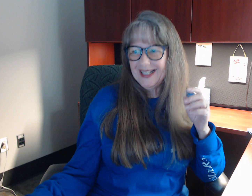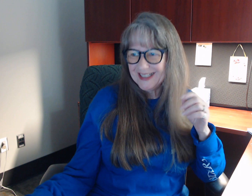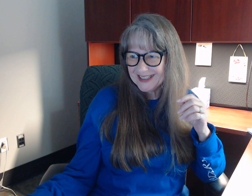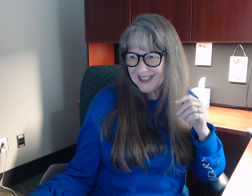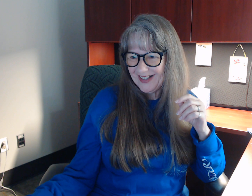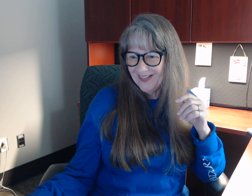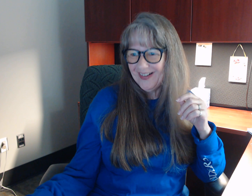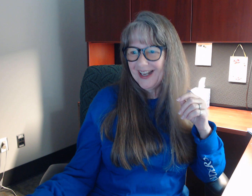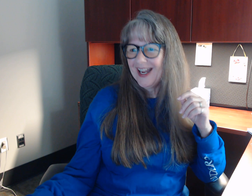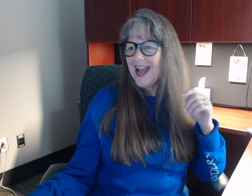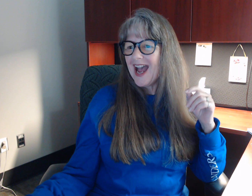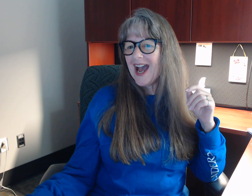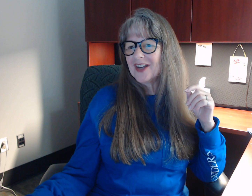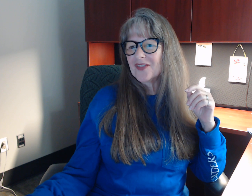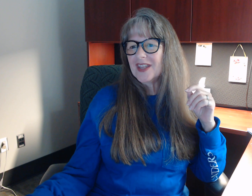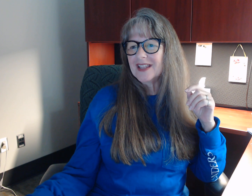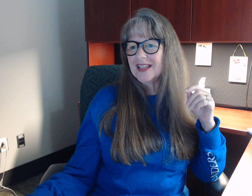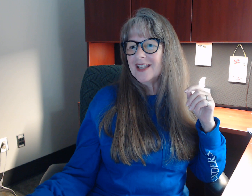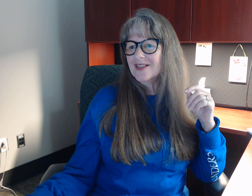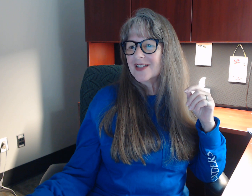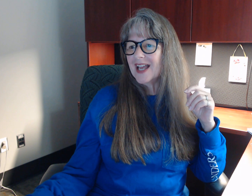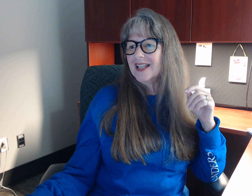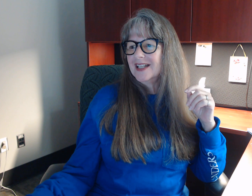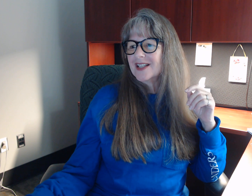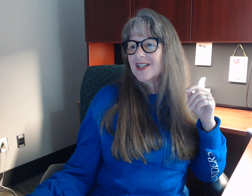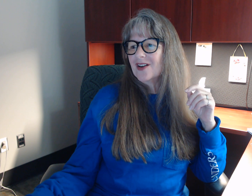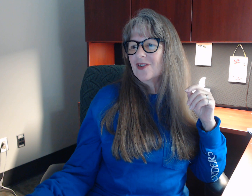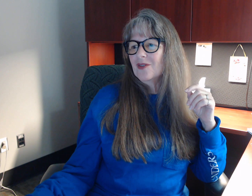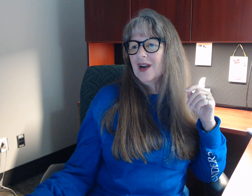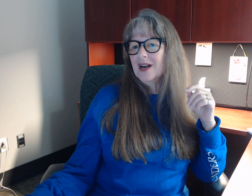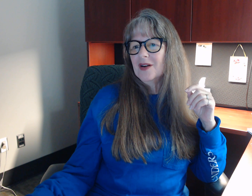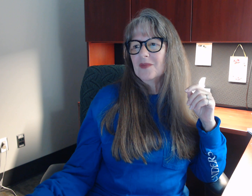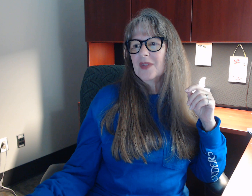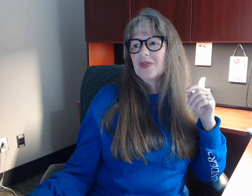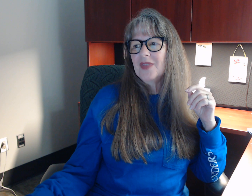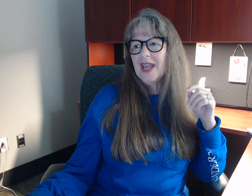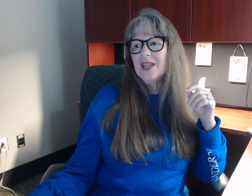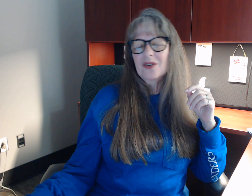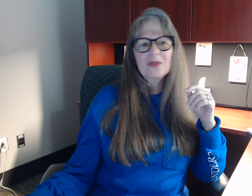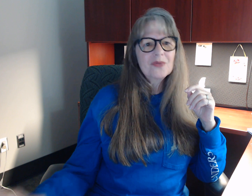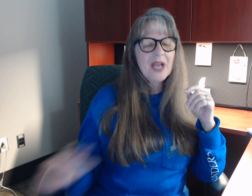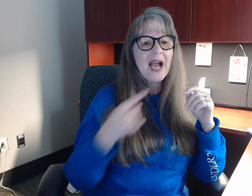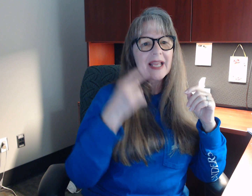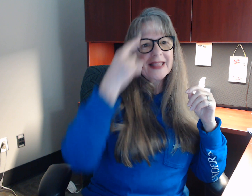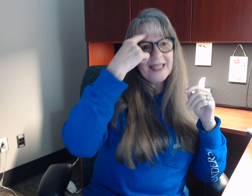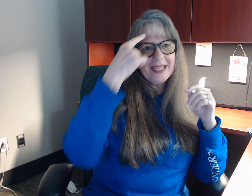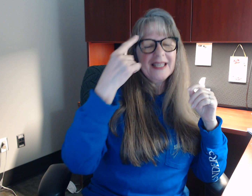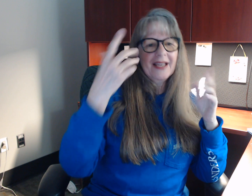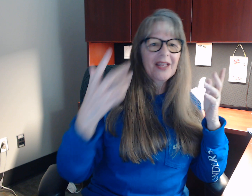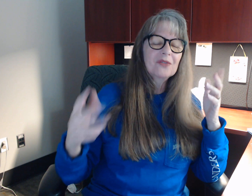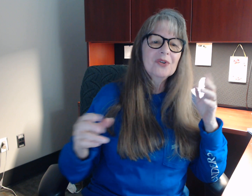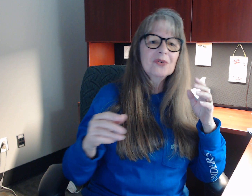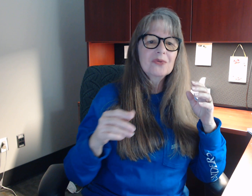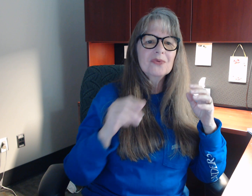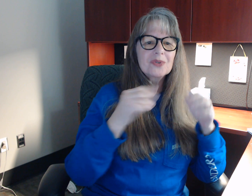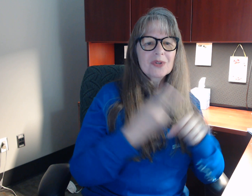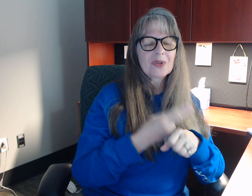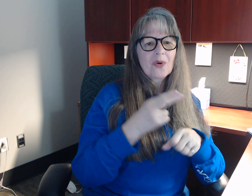So I don't think that they use that. So they use I think. They don't use the